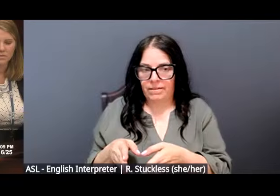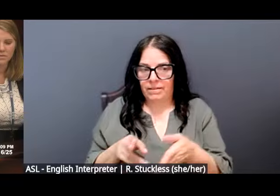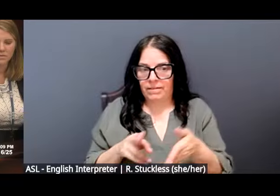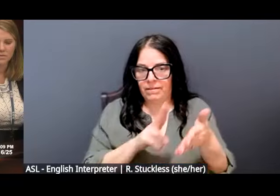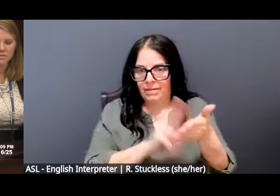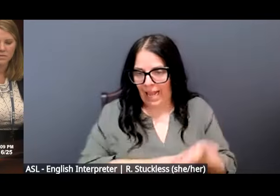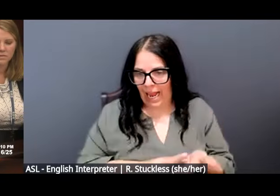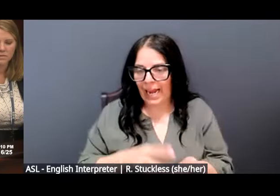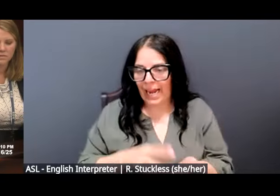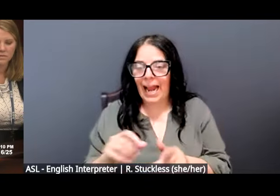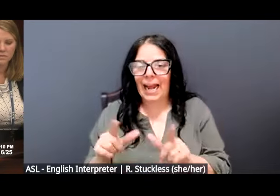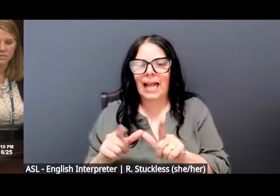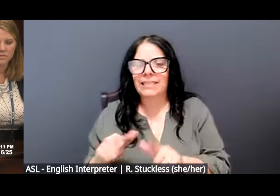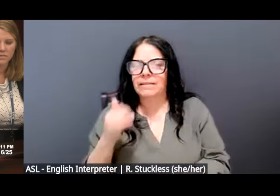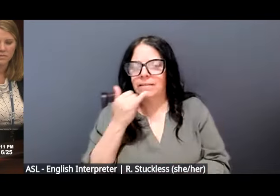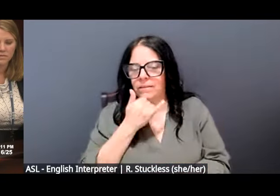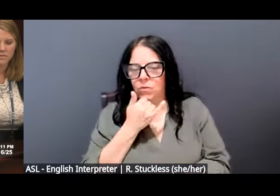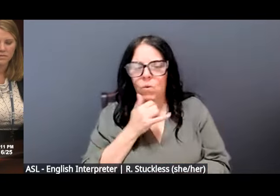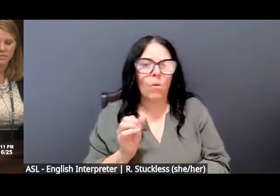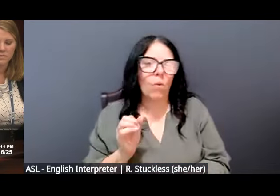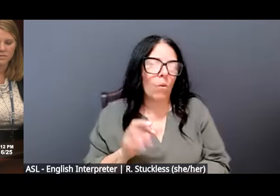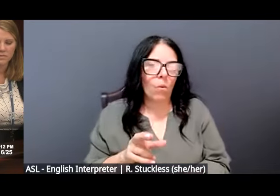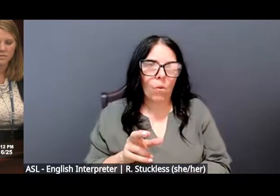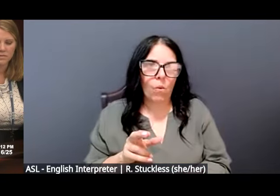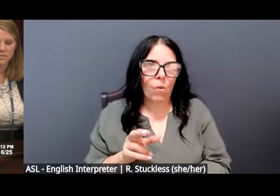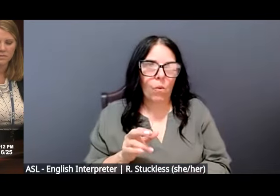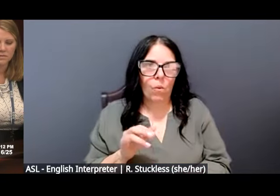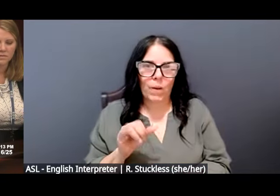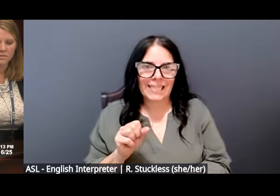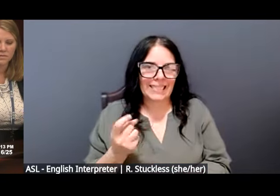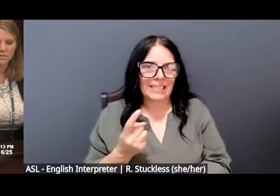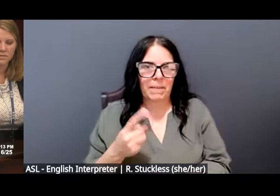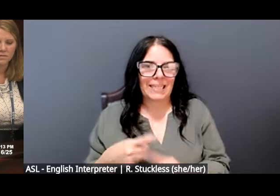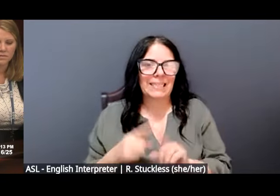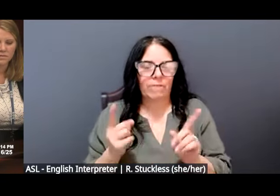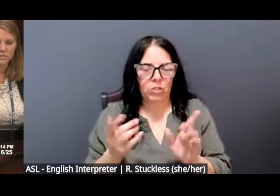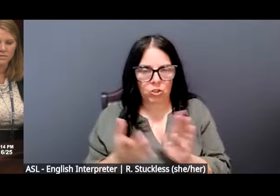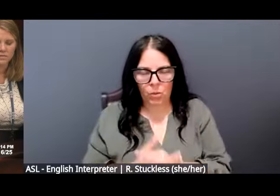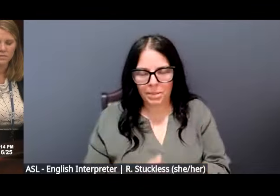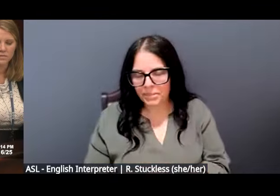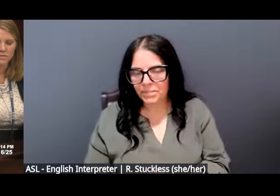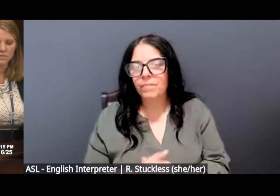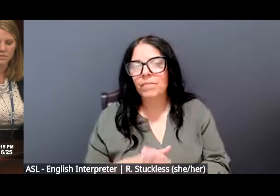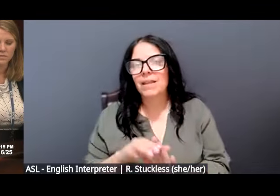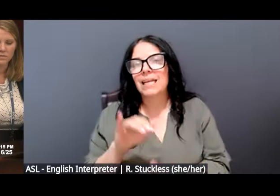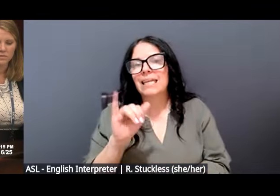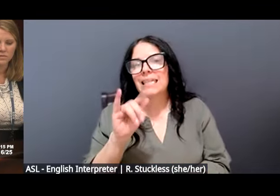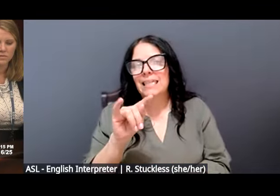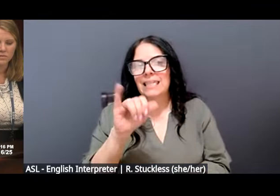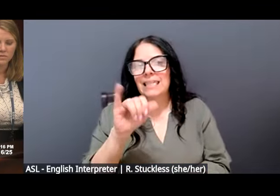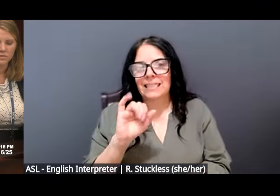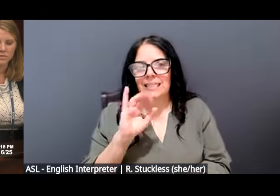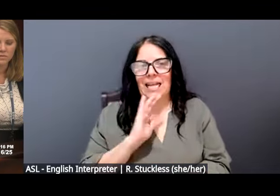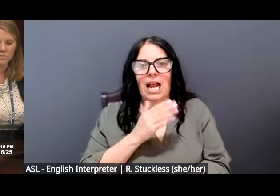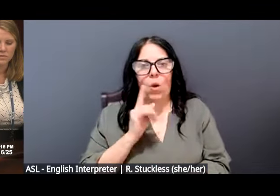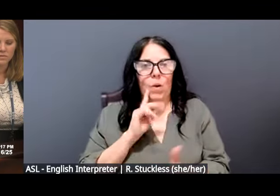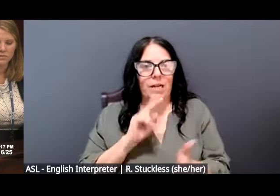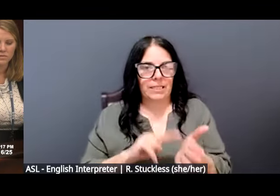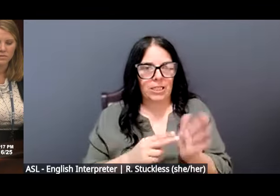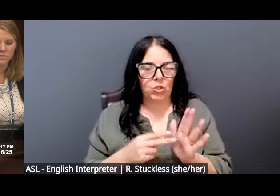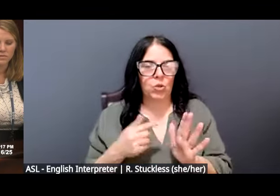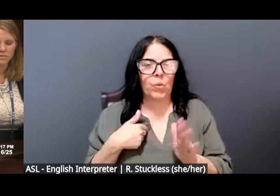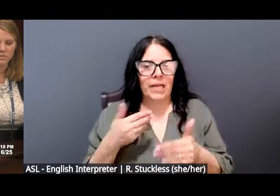accurate, or is this something else? So it is our intention that we're getting close to